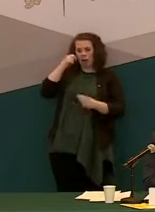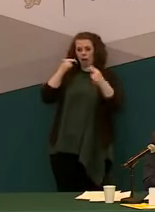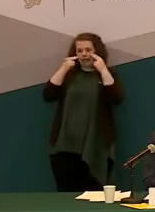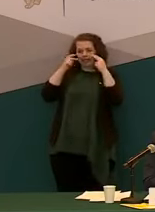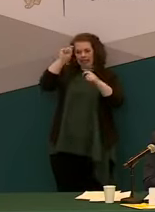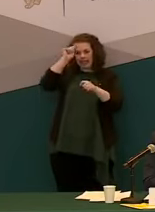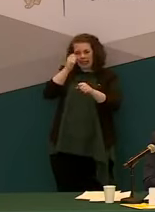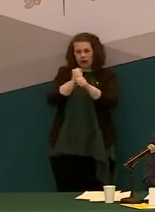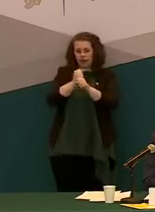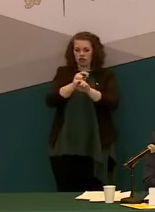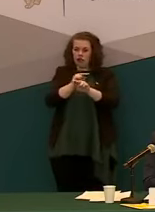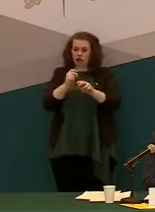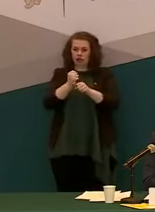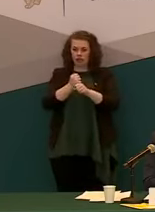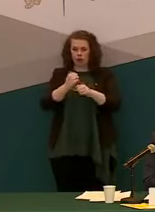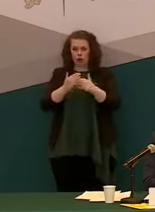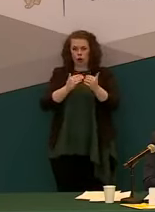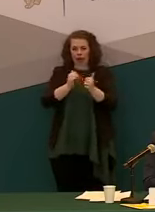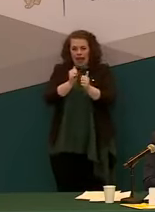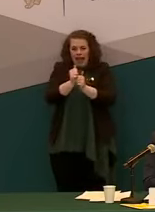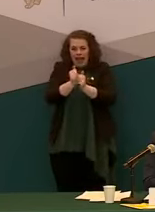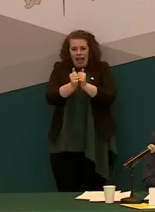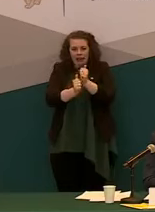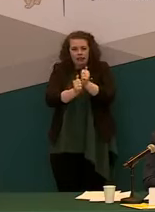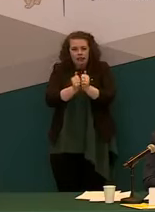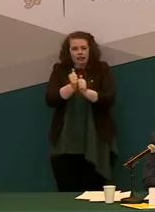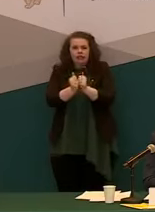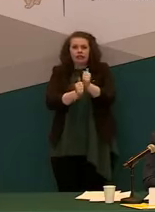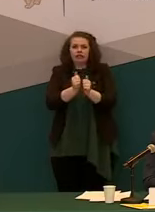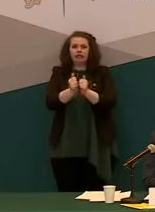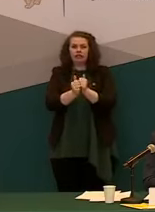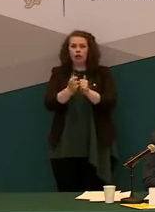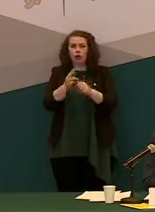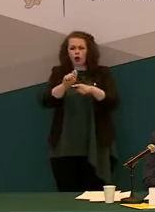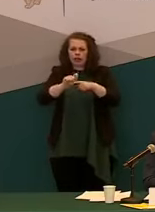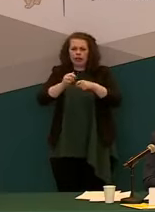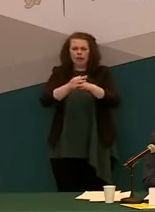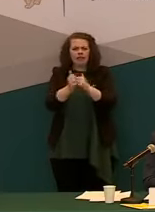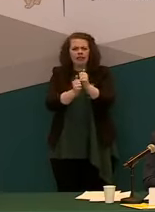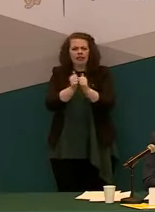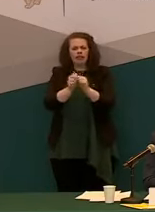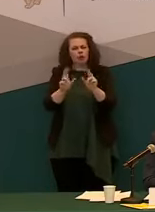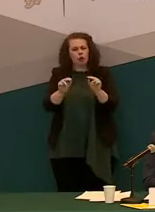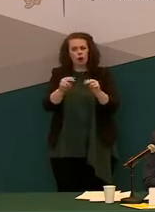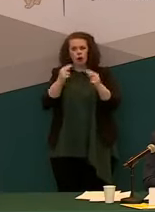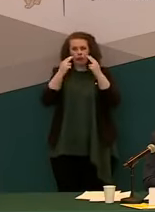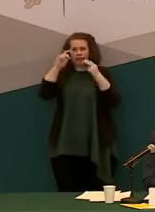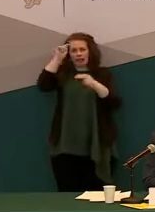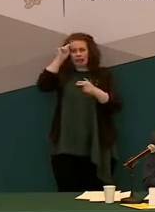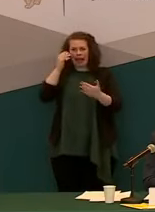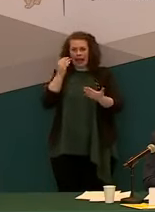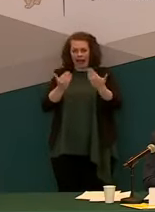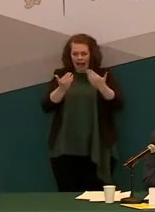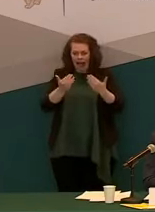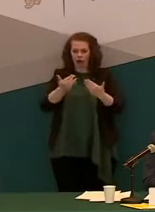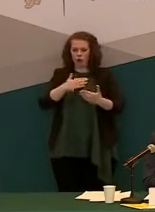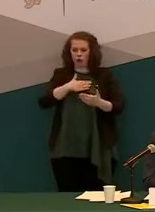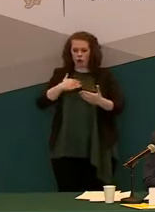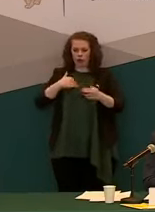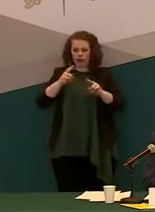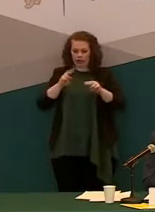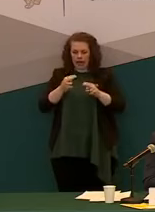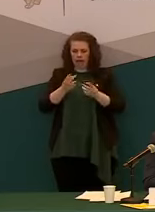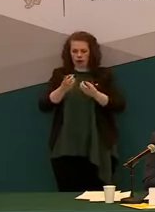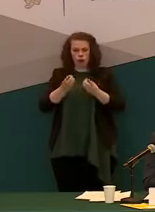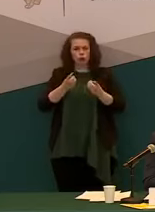so much specific activities that are types of activity. We need to think about how to go about the activities